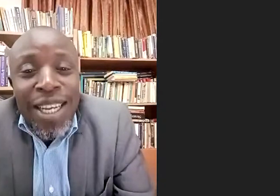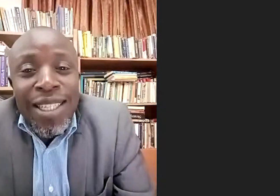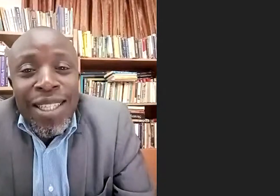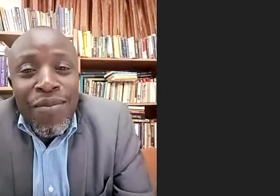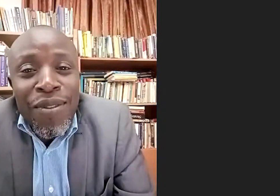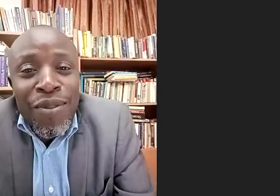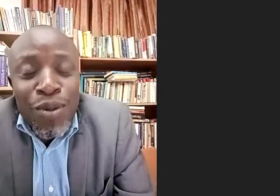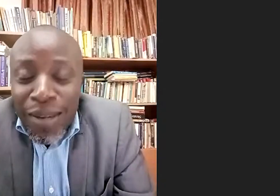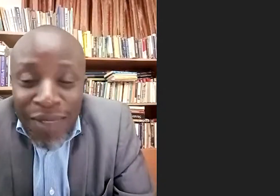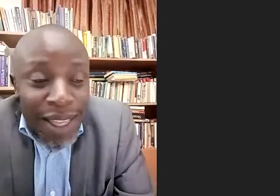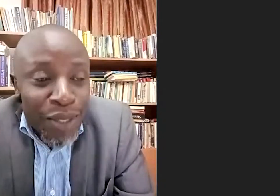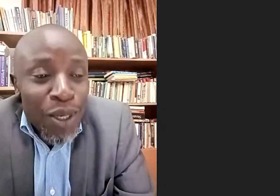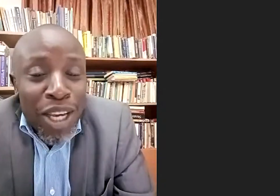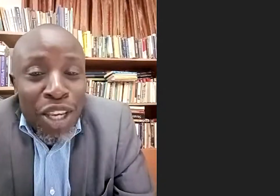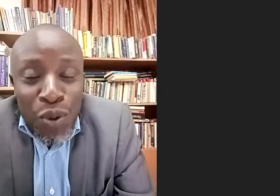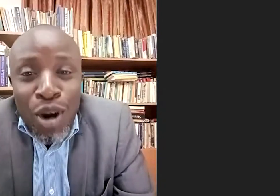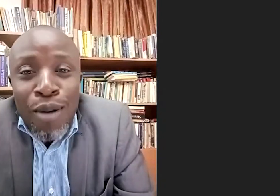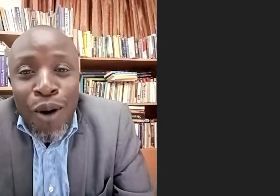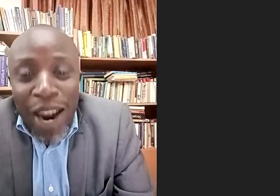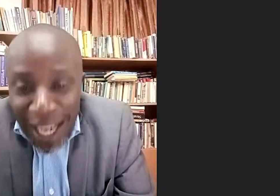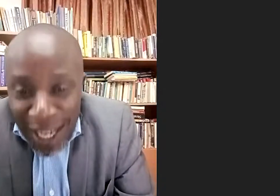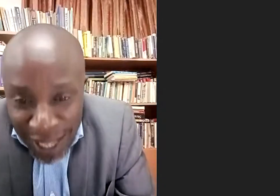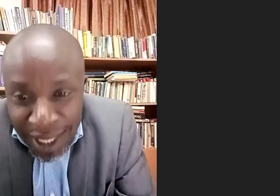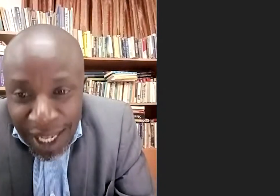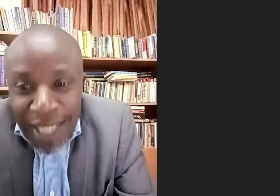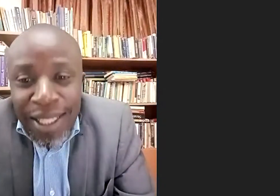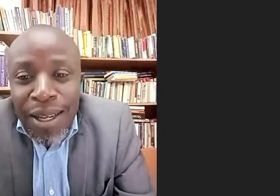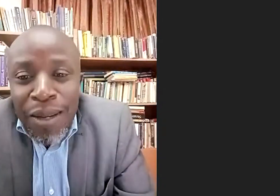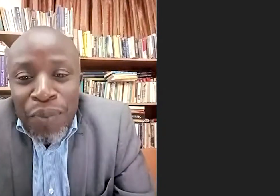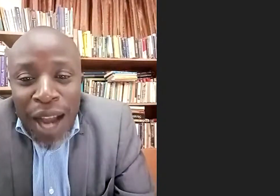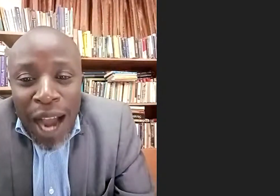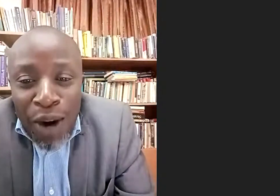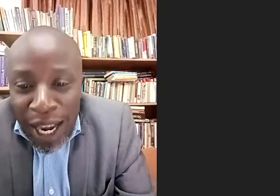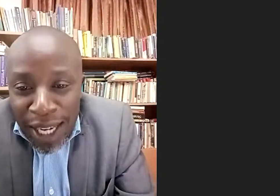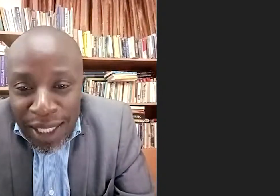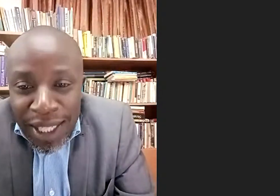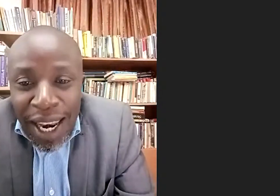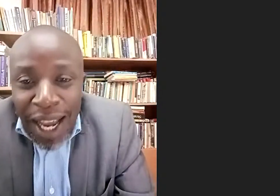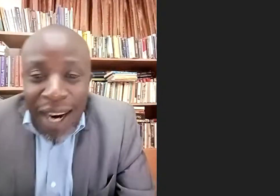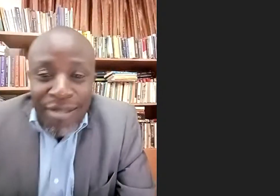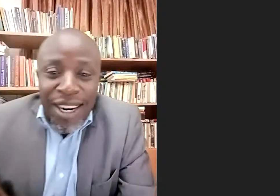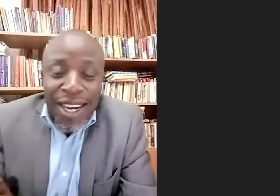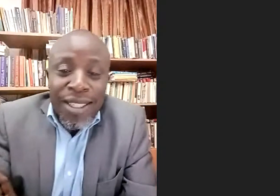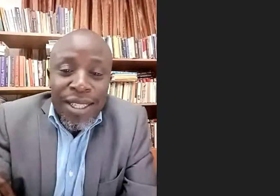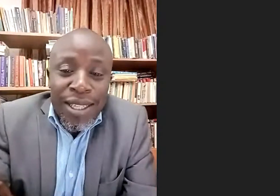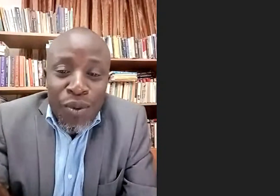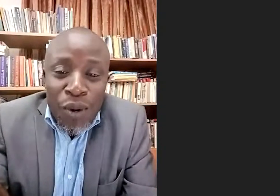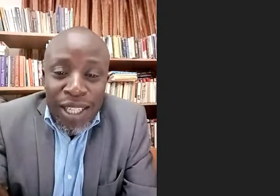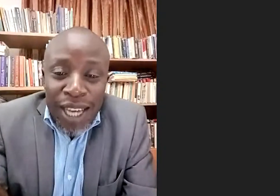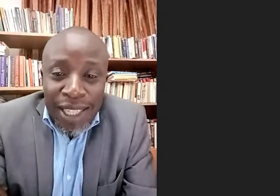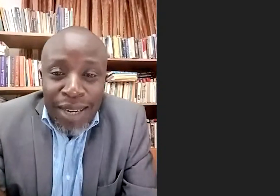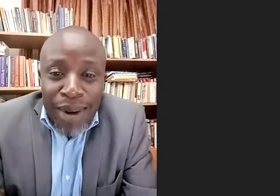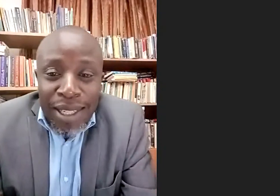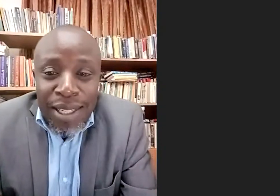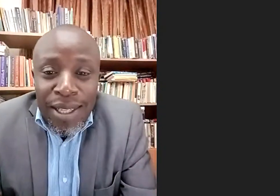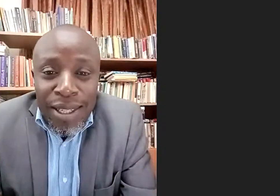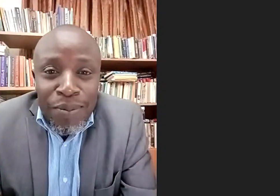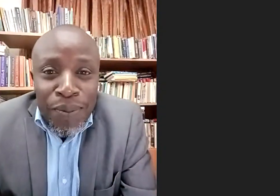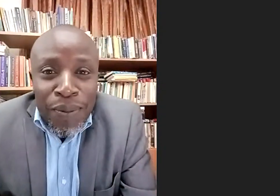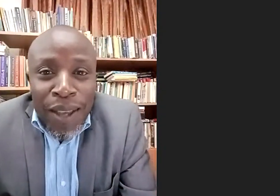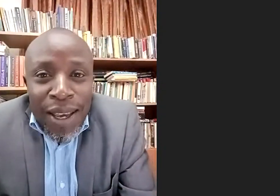you listen to something that will make you more energized. Tell us how. I can see love. I can see, what else am